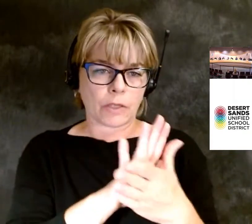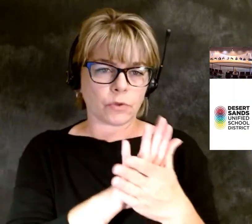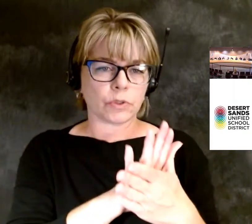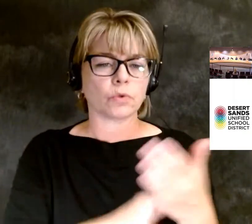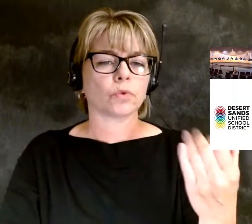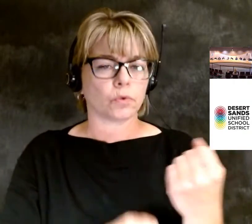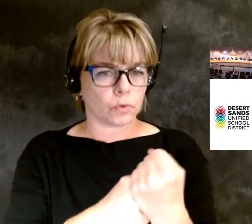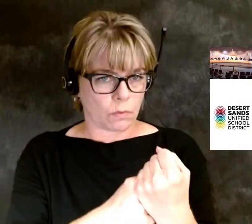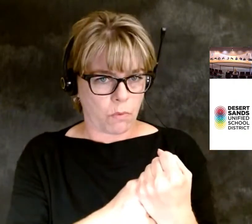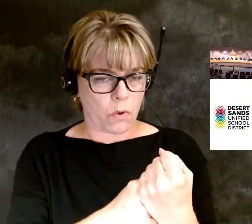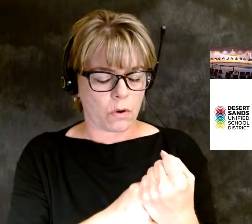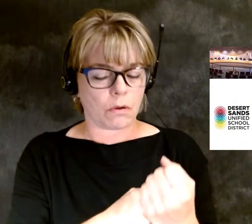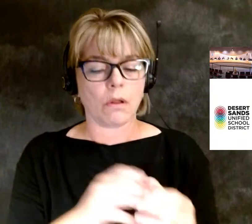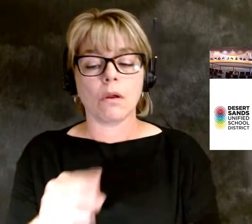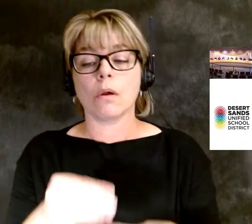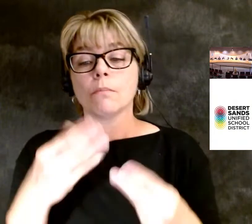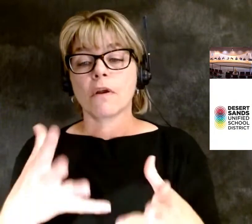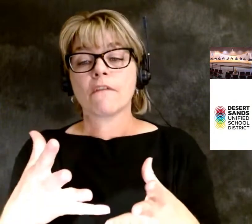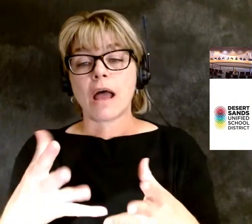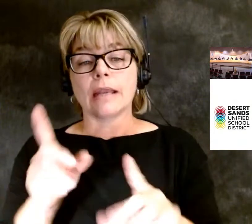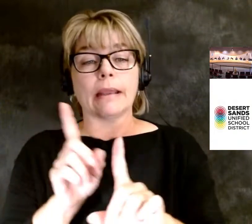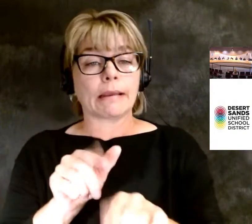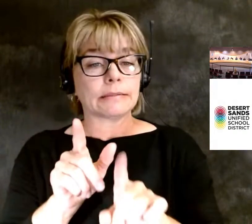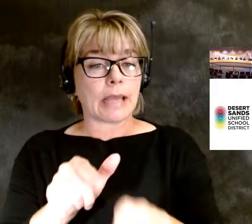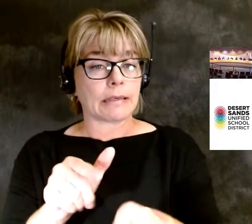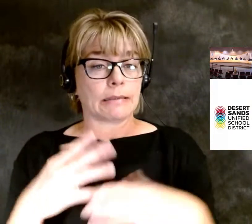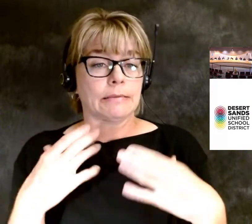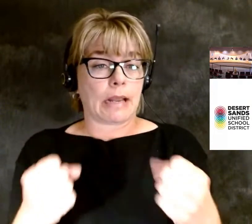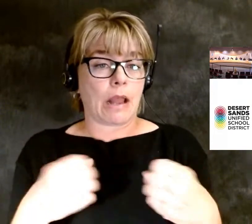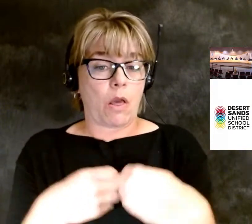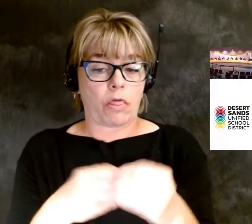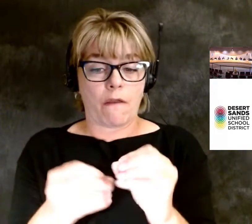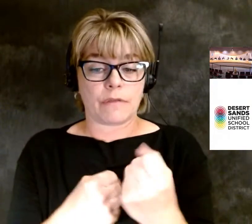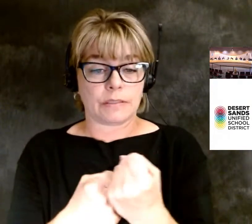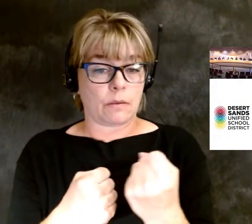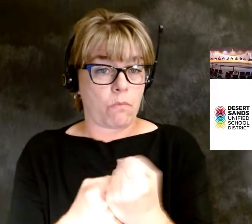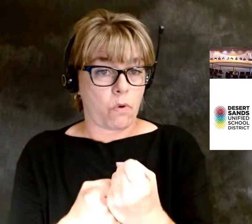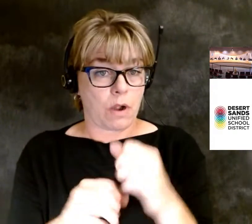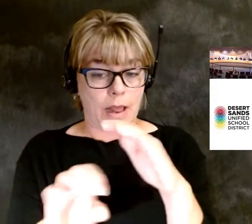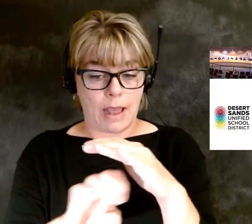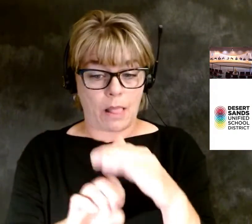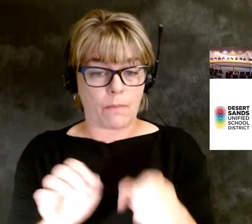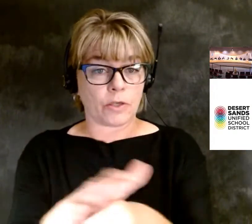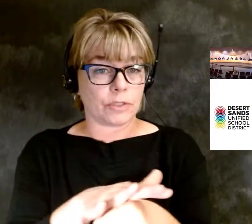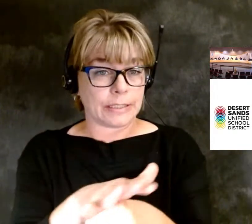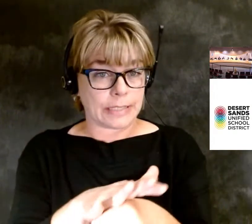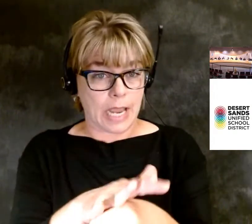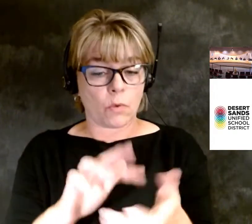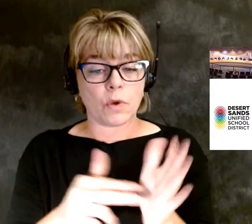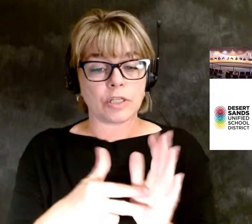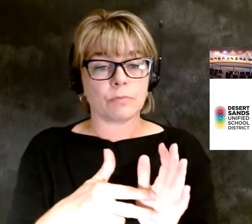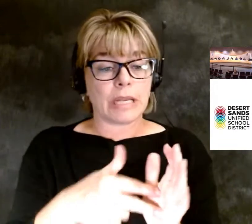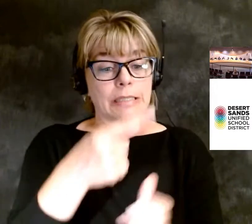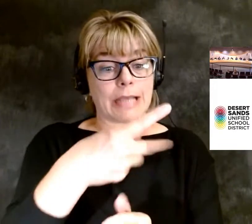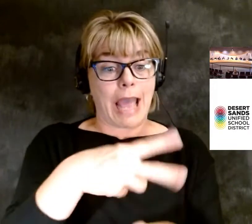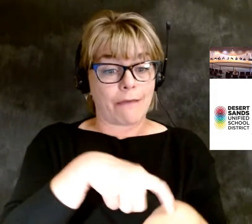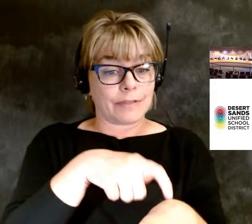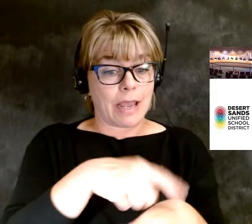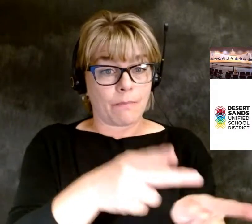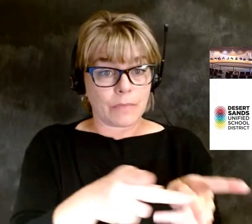Providing attendance and health office support at elementary sites with moving from half-time positions to full-time